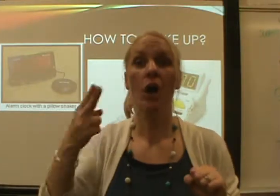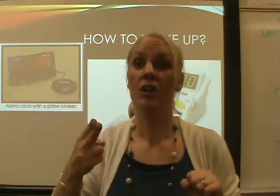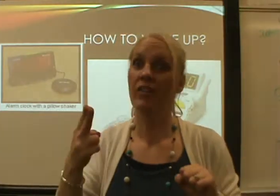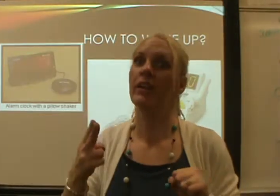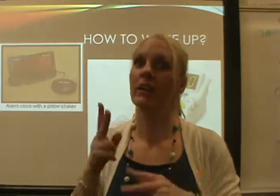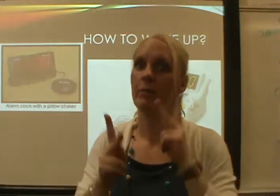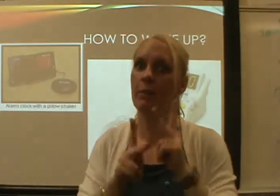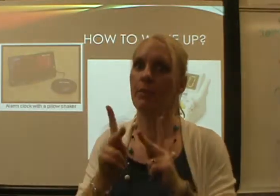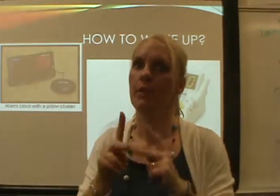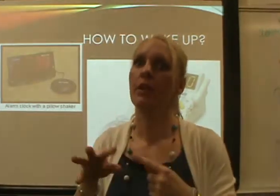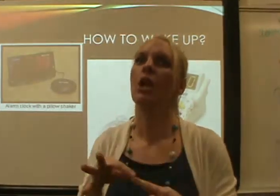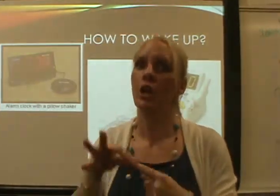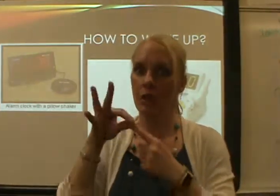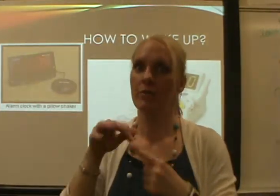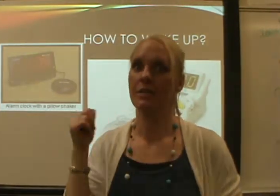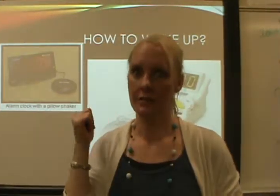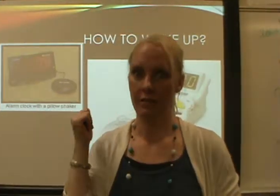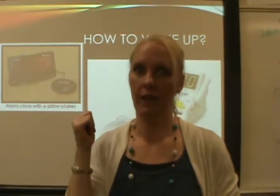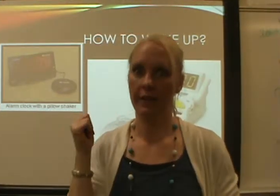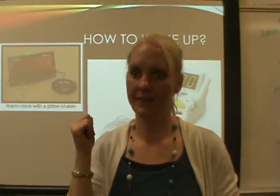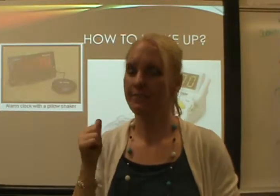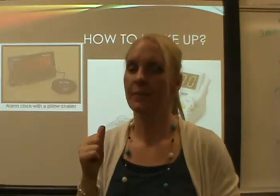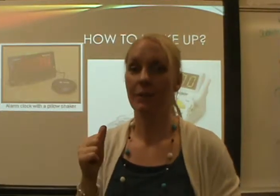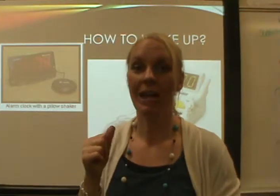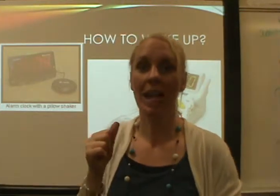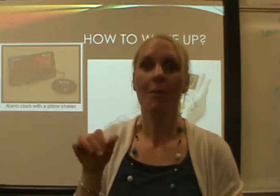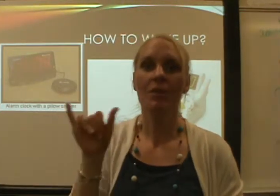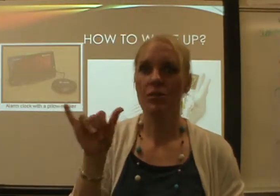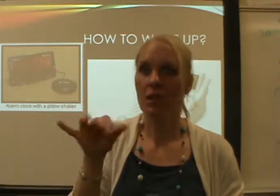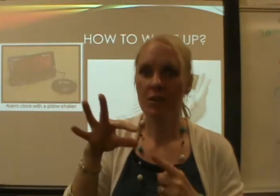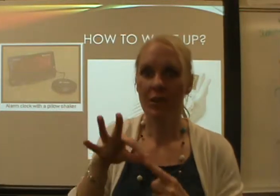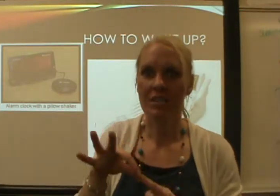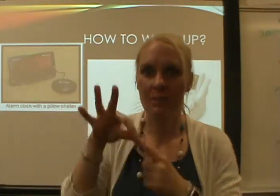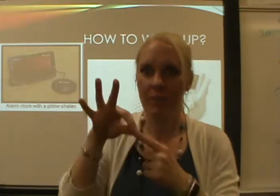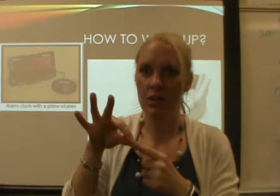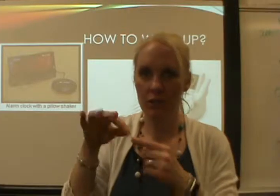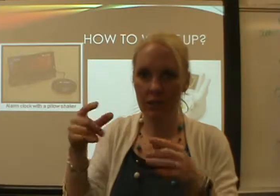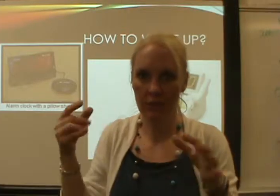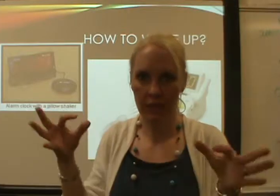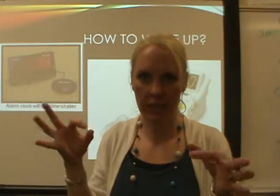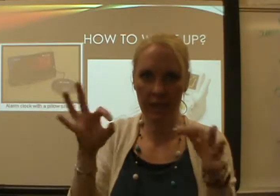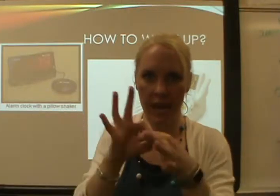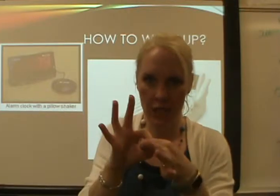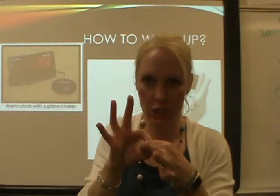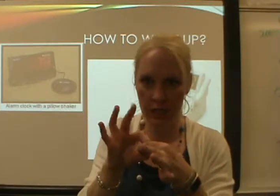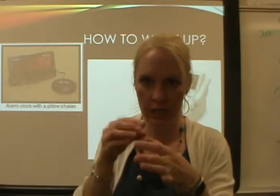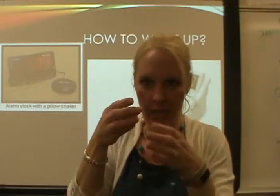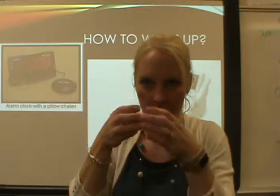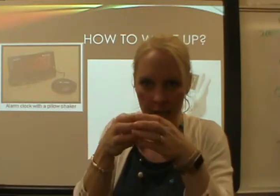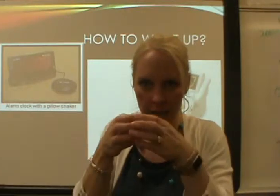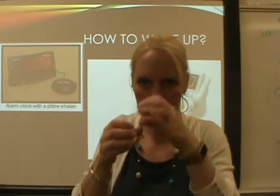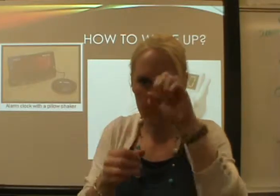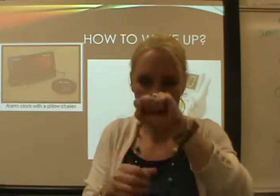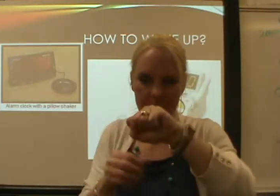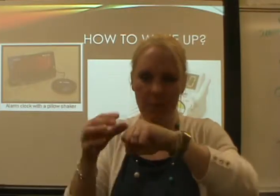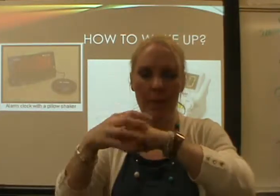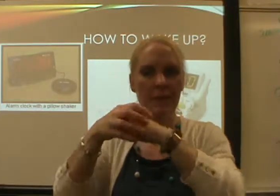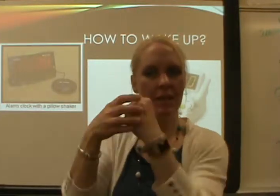of hearing people use this a lot, right? But there's also a special little connection, a little about the size of